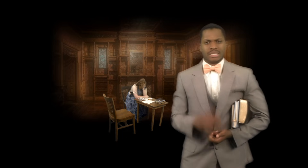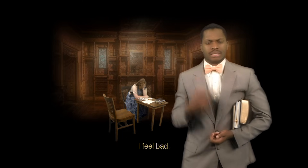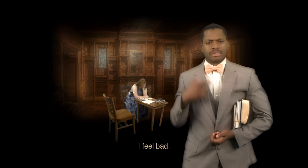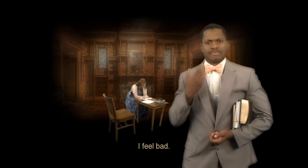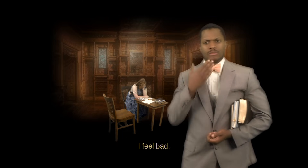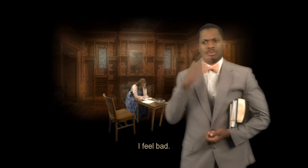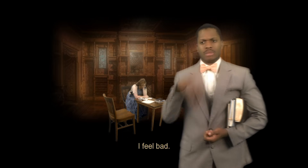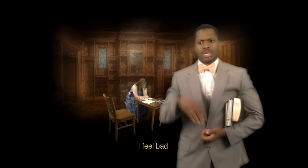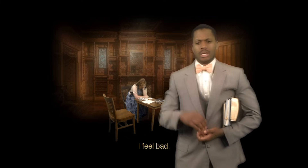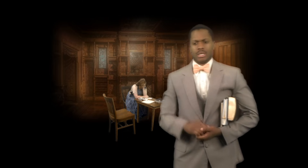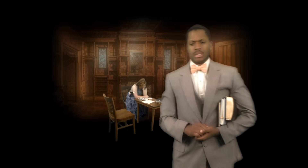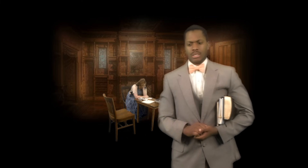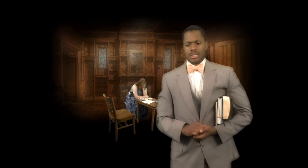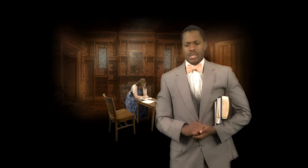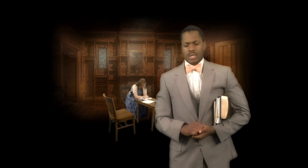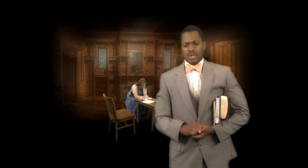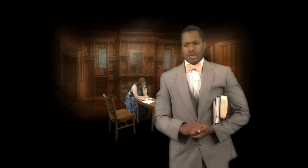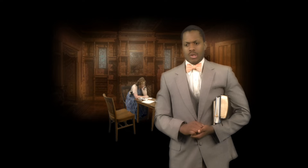I feel bad.